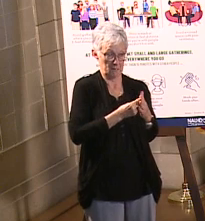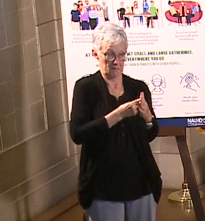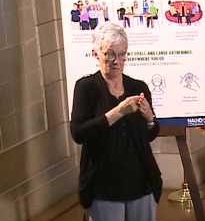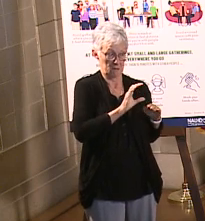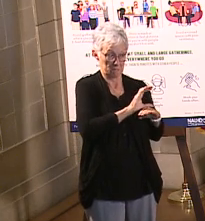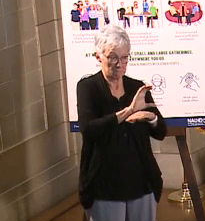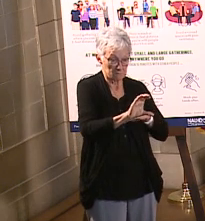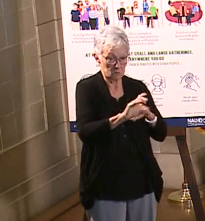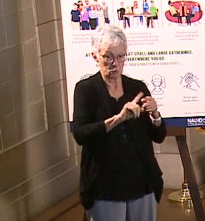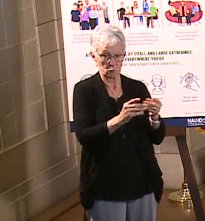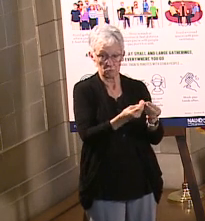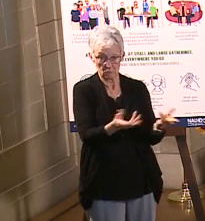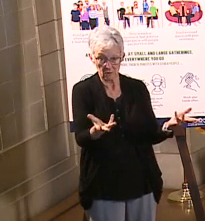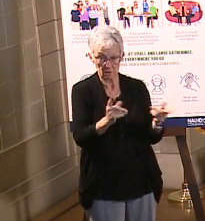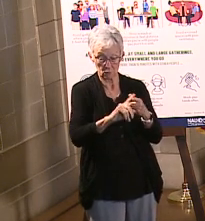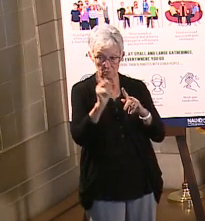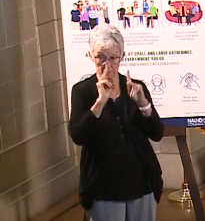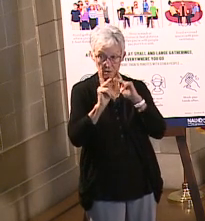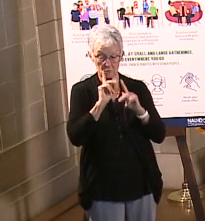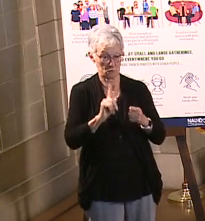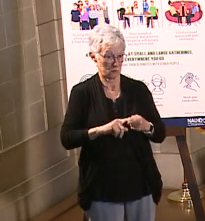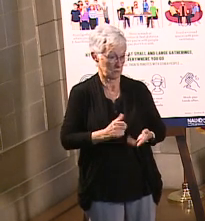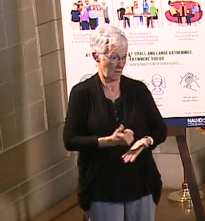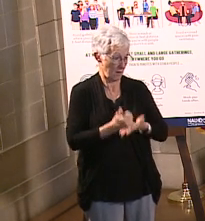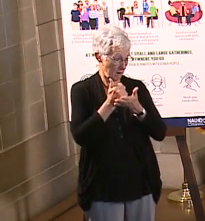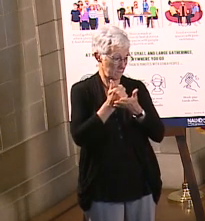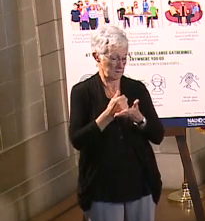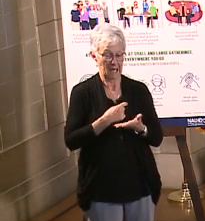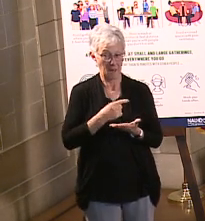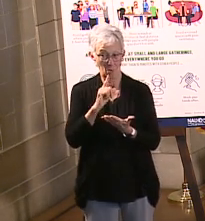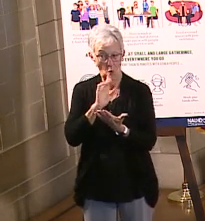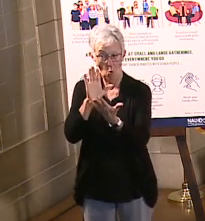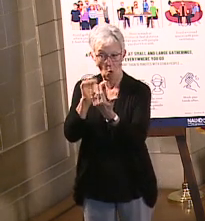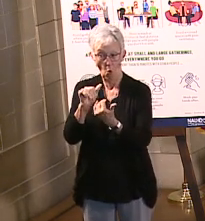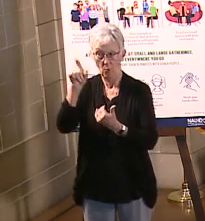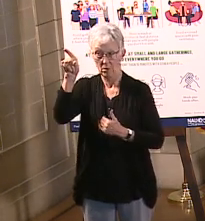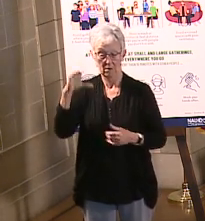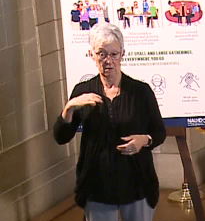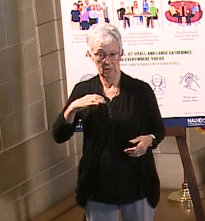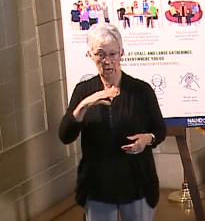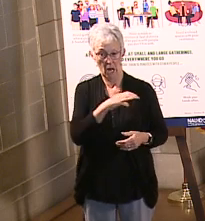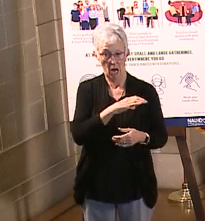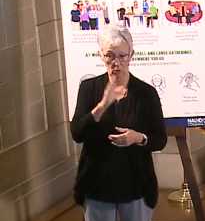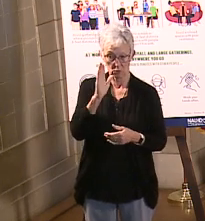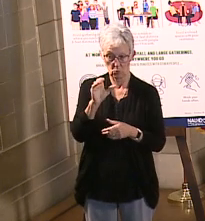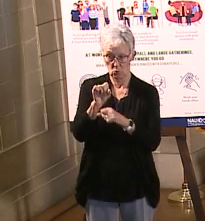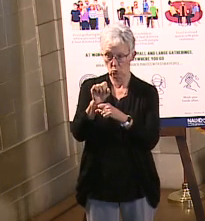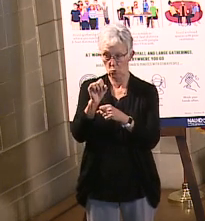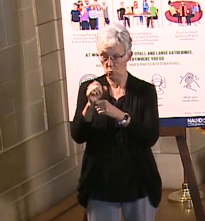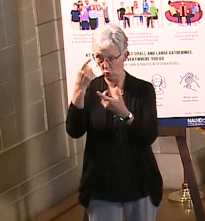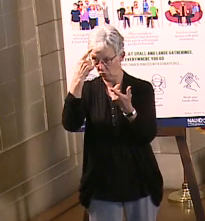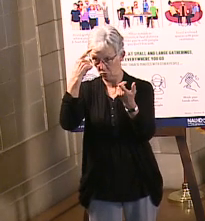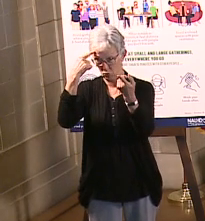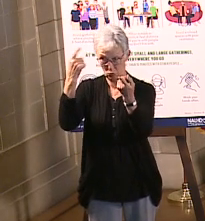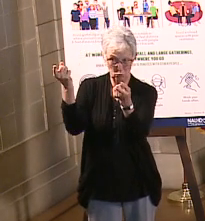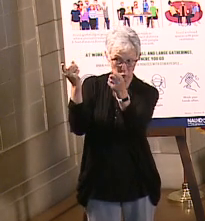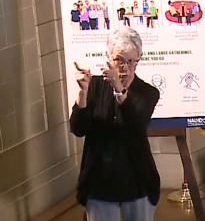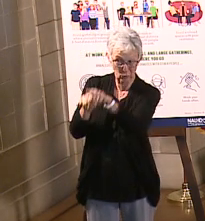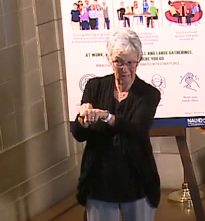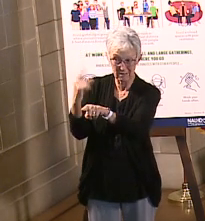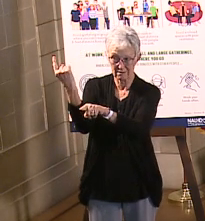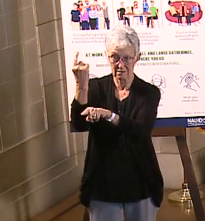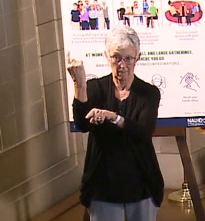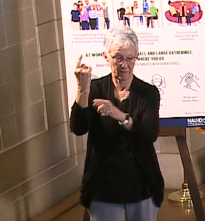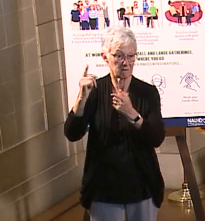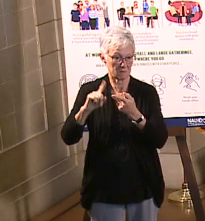into consideration. I'm hopeful that the Congress will work together to be able to come to some sort of agreement. But certainly we, the state, will